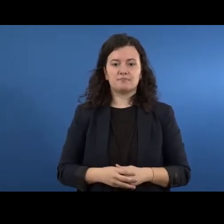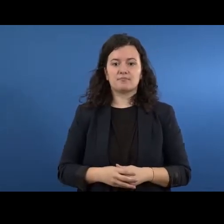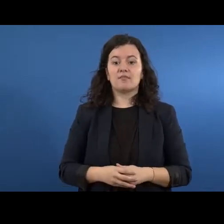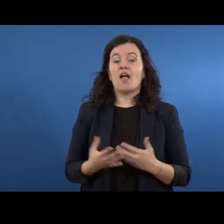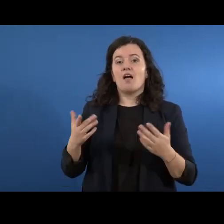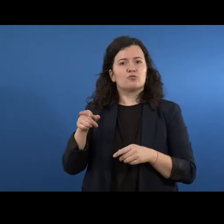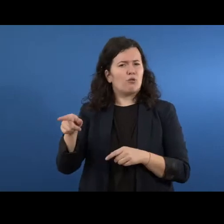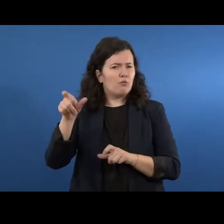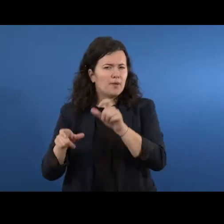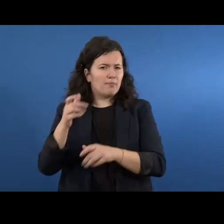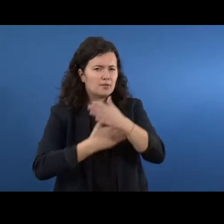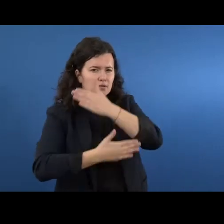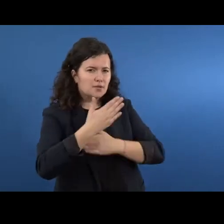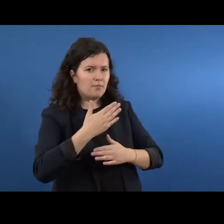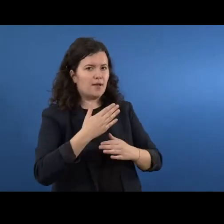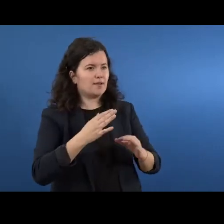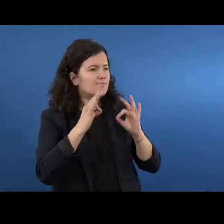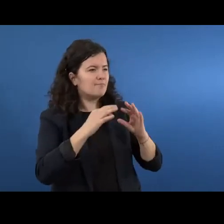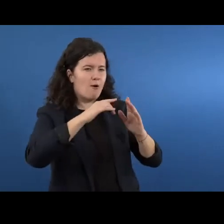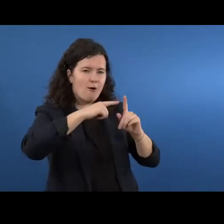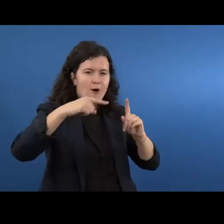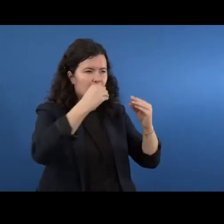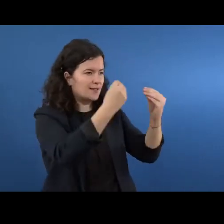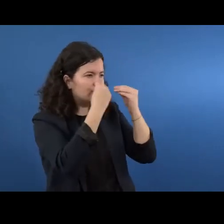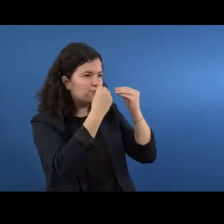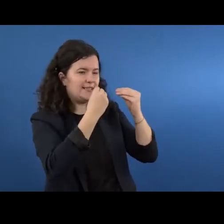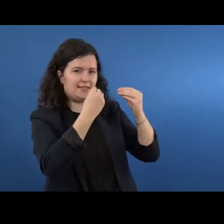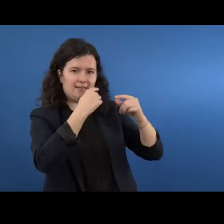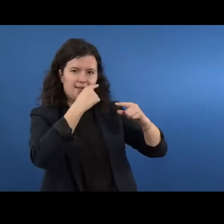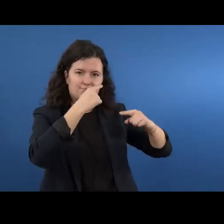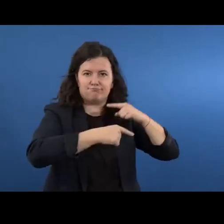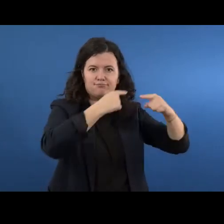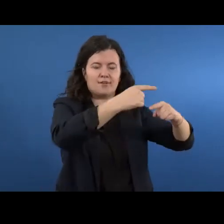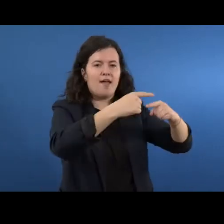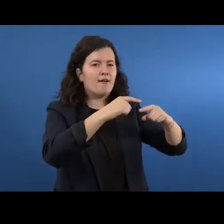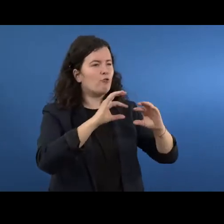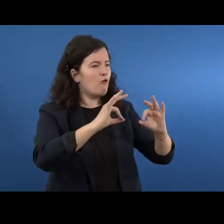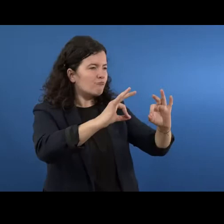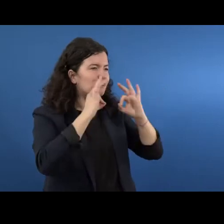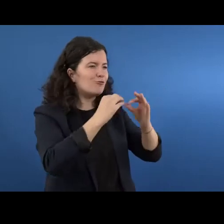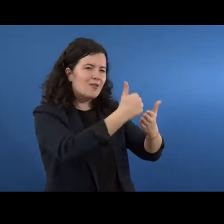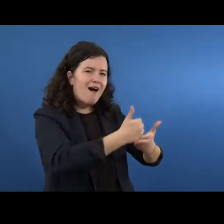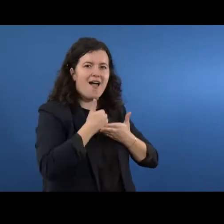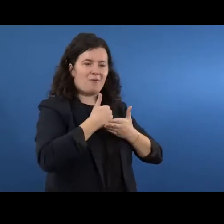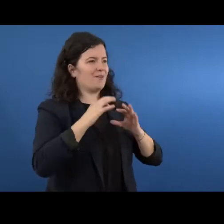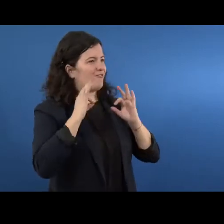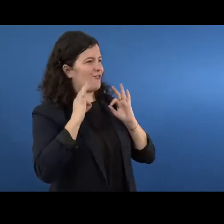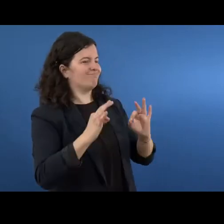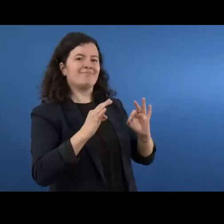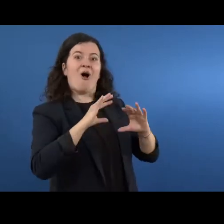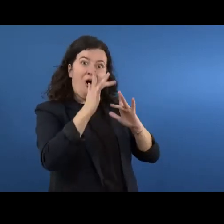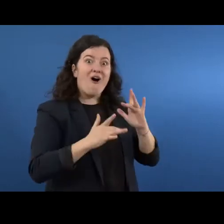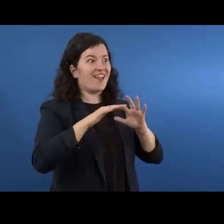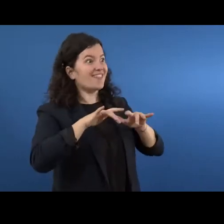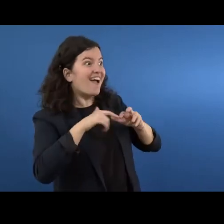fully from digital skills development and specifically digital skills development online as well,